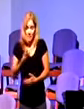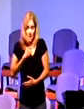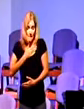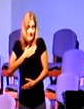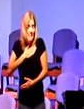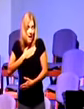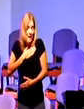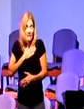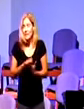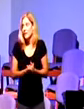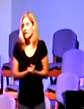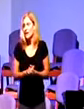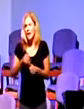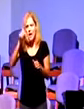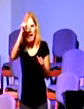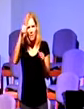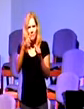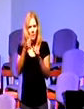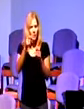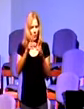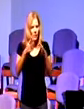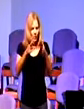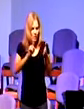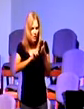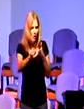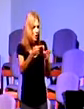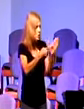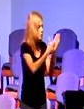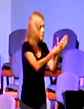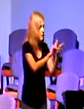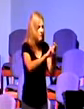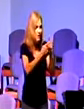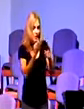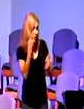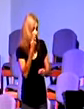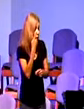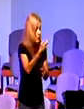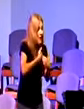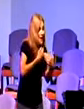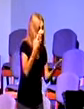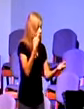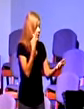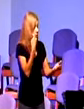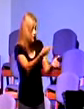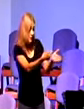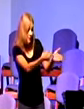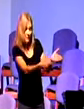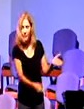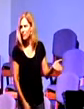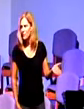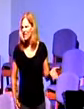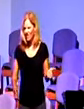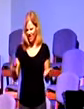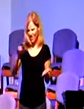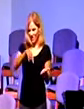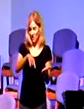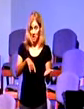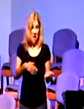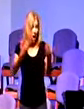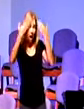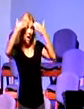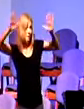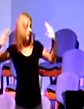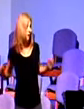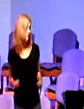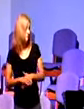own. And I remember running around the halls and showing it off to my friends, and I would say, look what I got, look what I got. They would say, what is it? I'd say, I don't